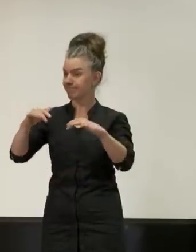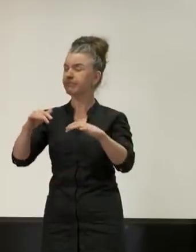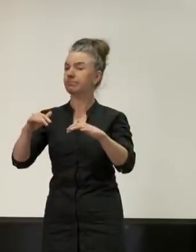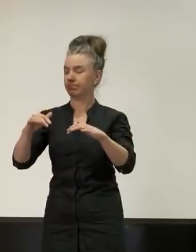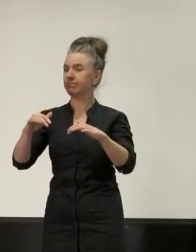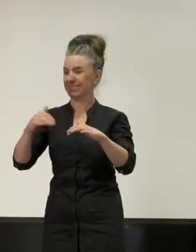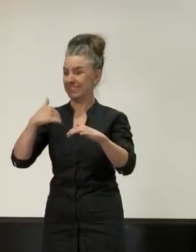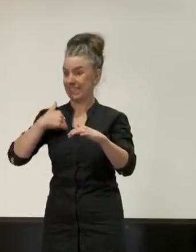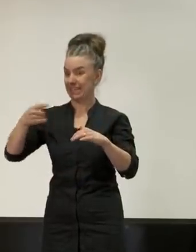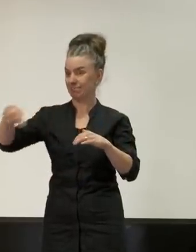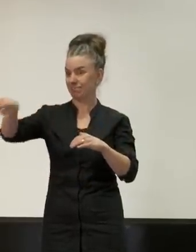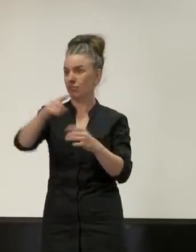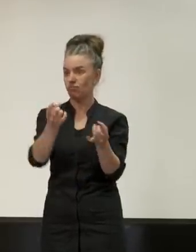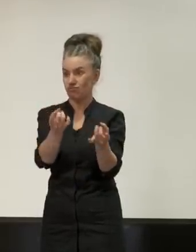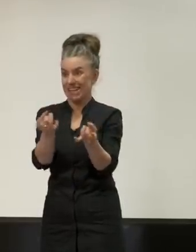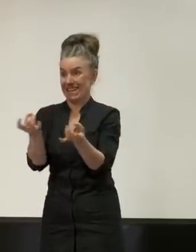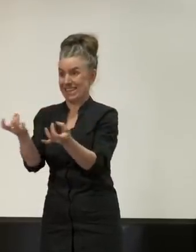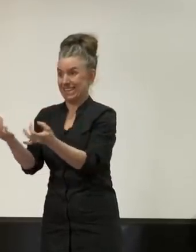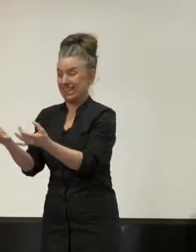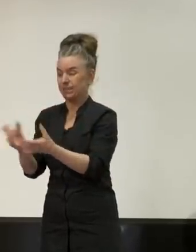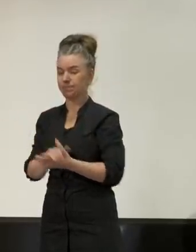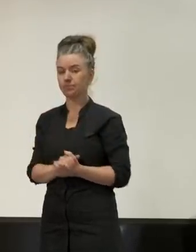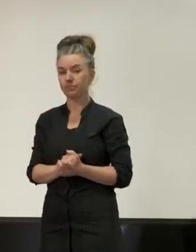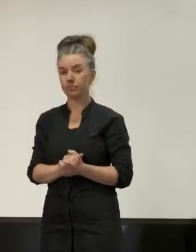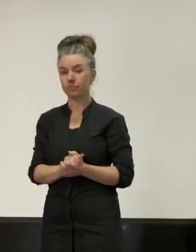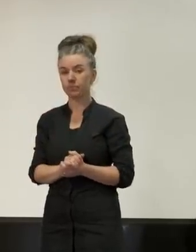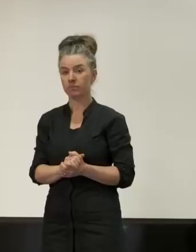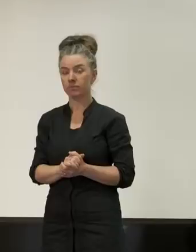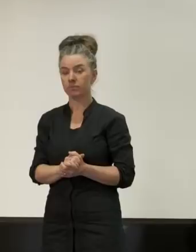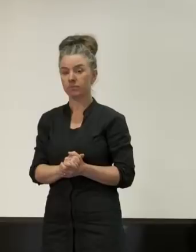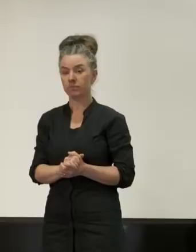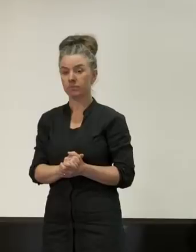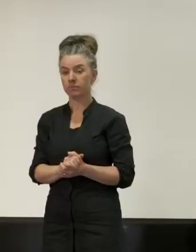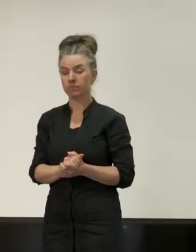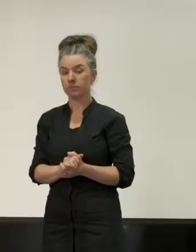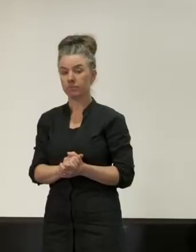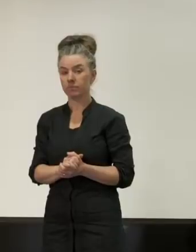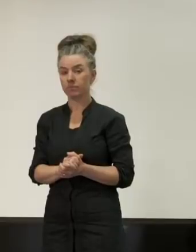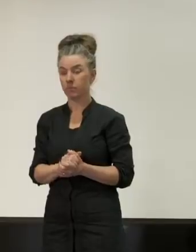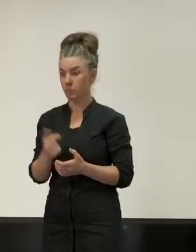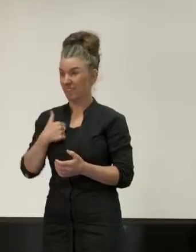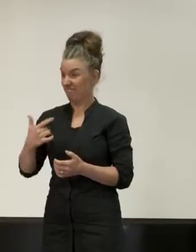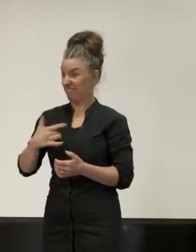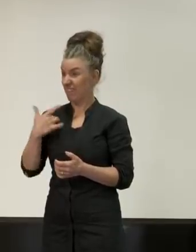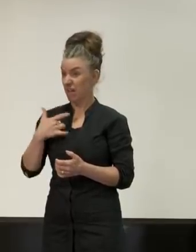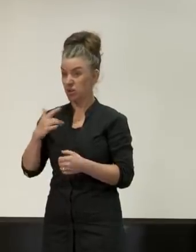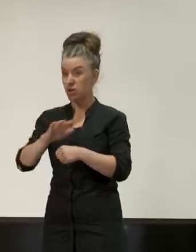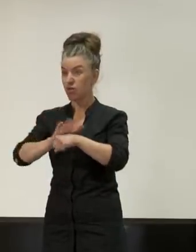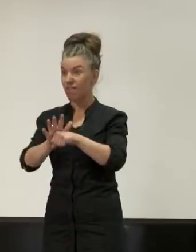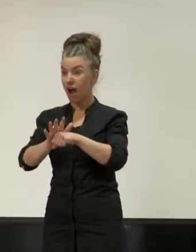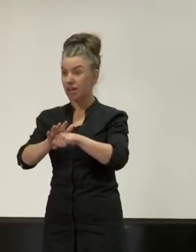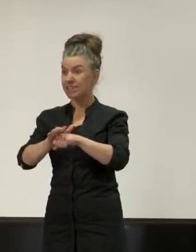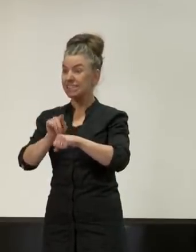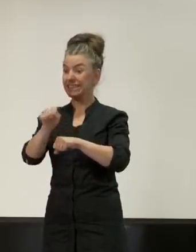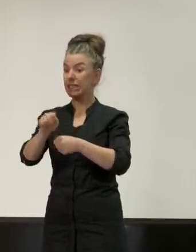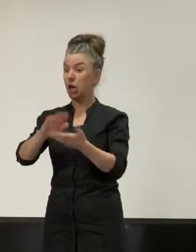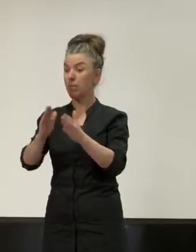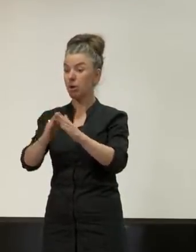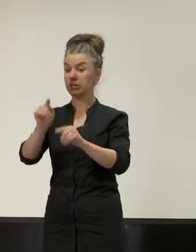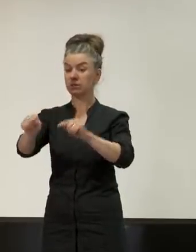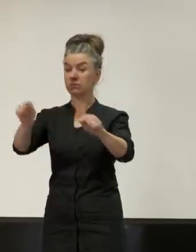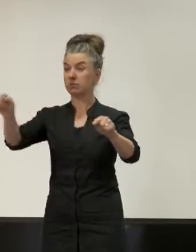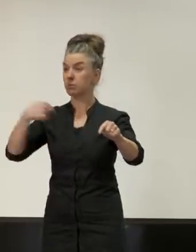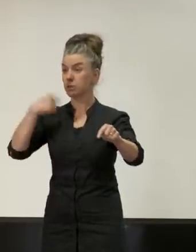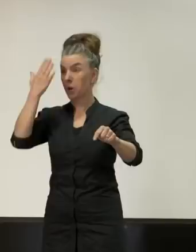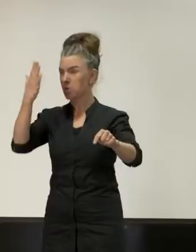of preparedness for us. We may be confident that we're in an environment where we do not have COVID in circulation, but if we have